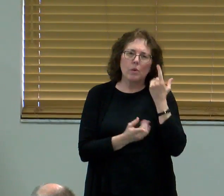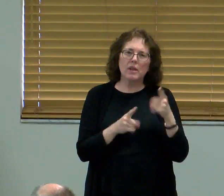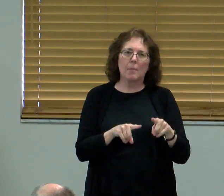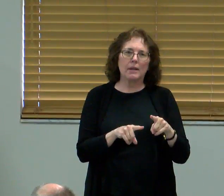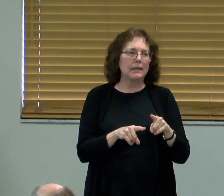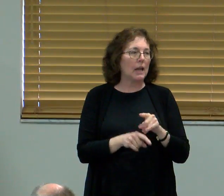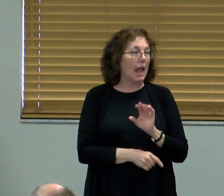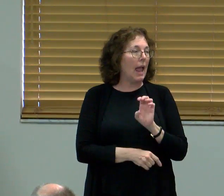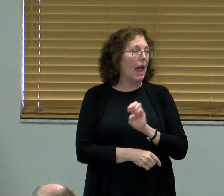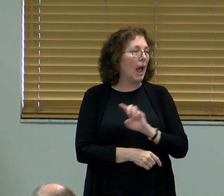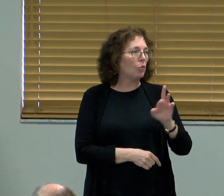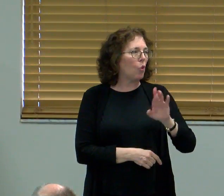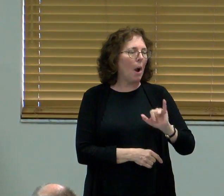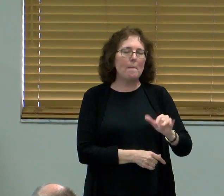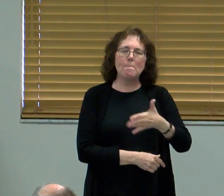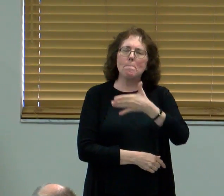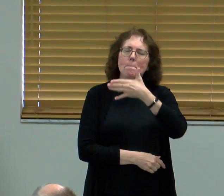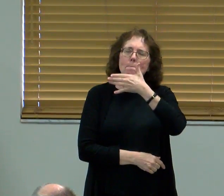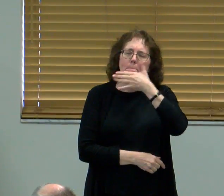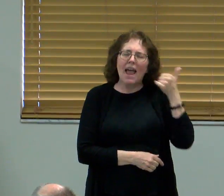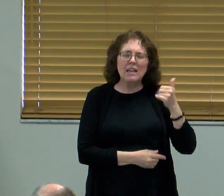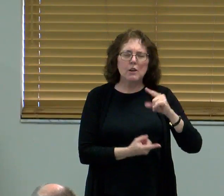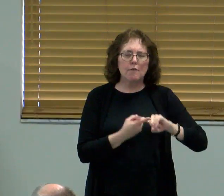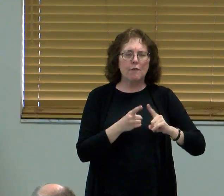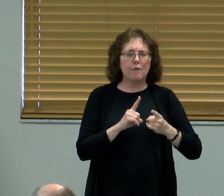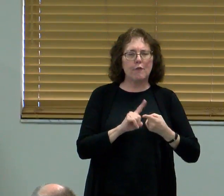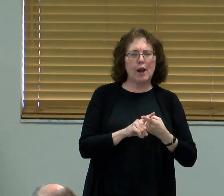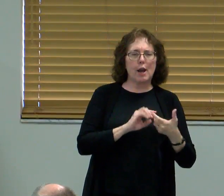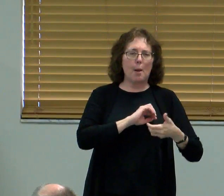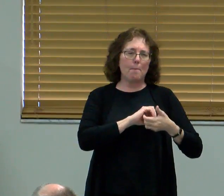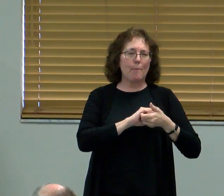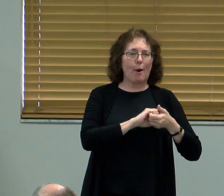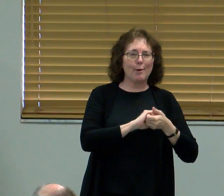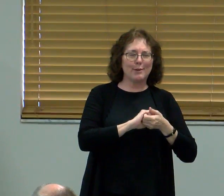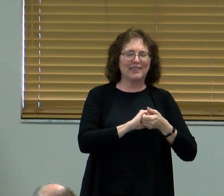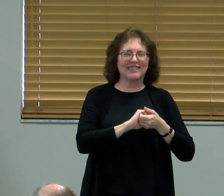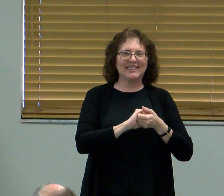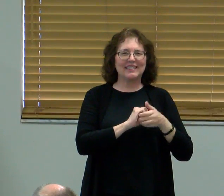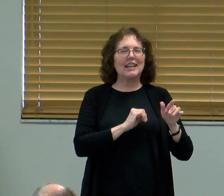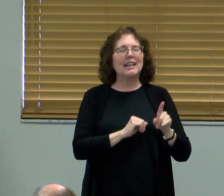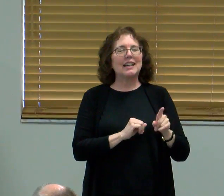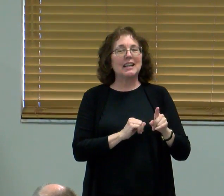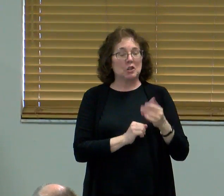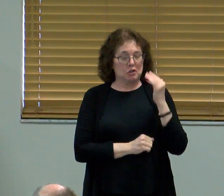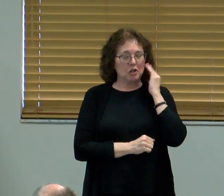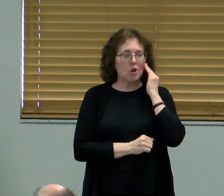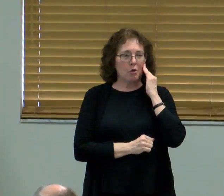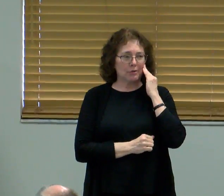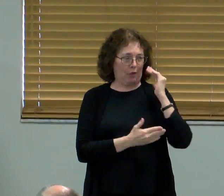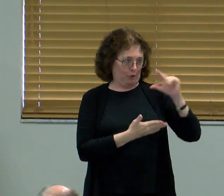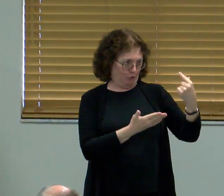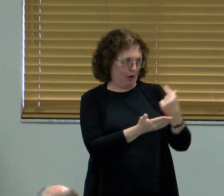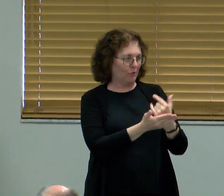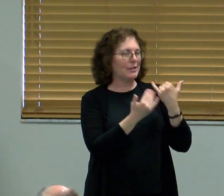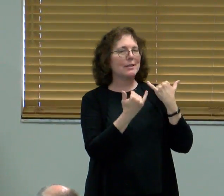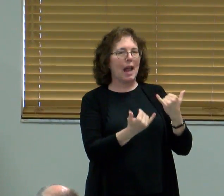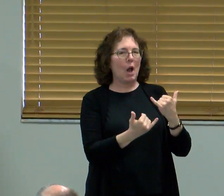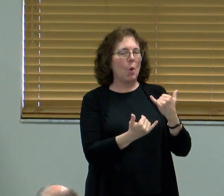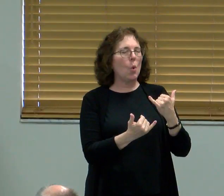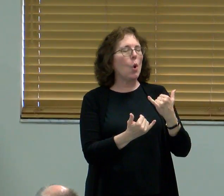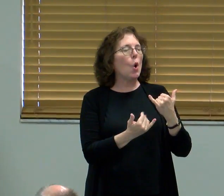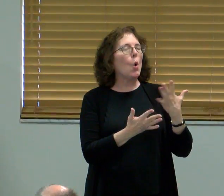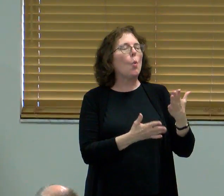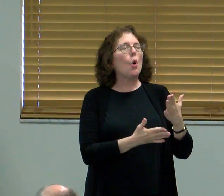her absolute best friend and partner in crime. Lauren says she has no doubt that current graduates will benefit from